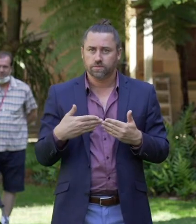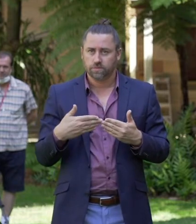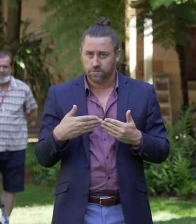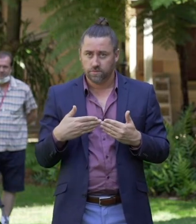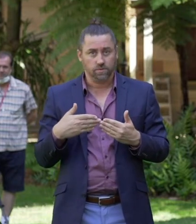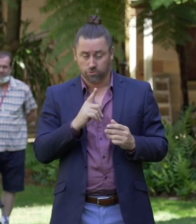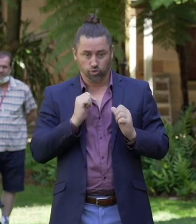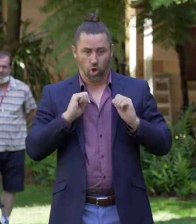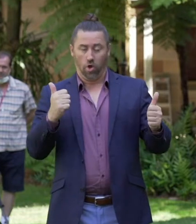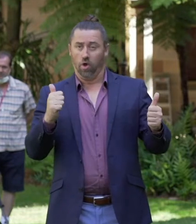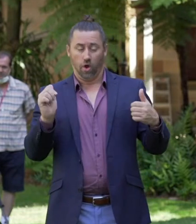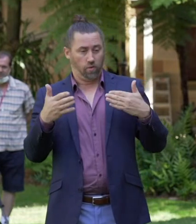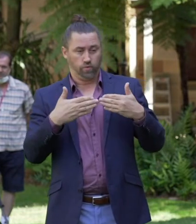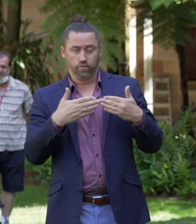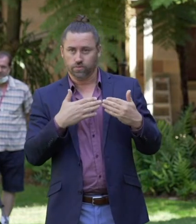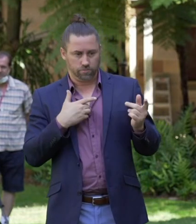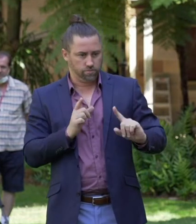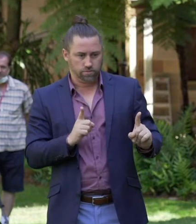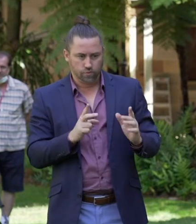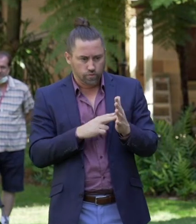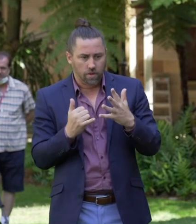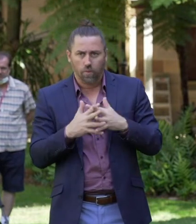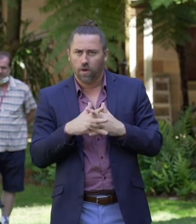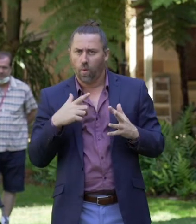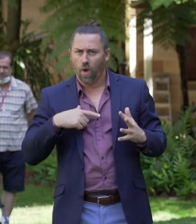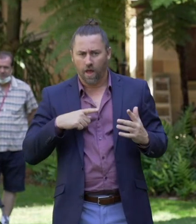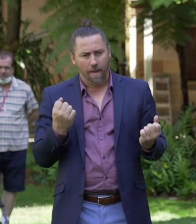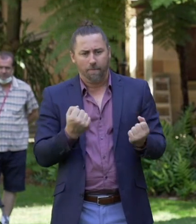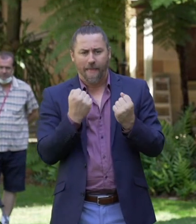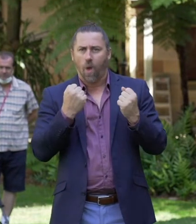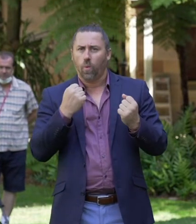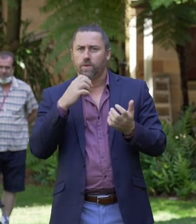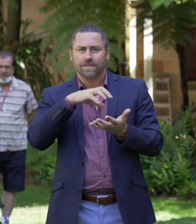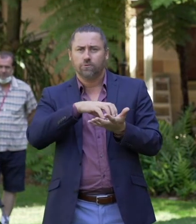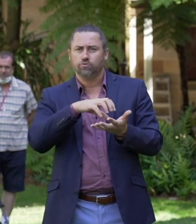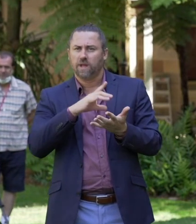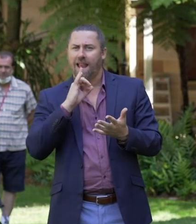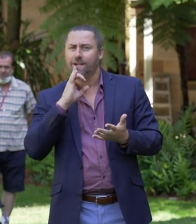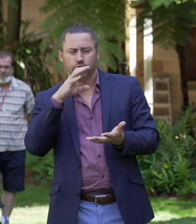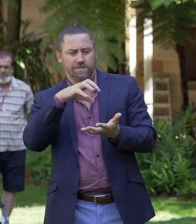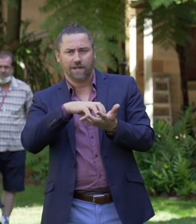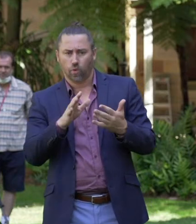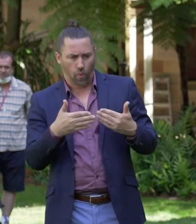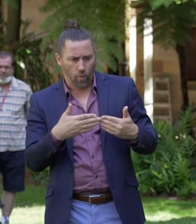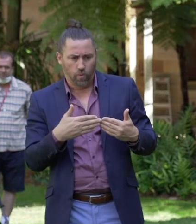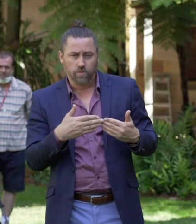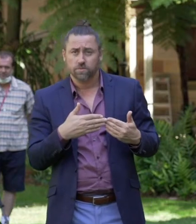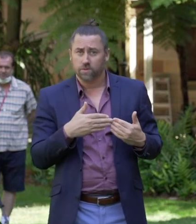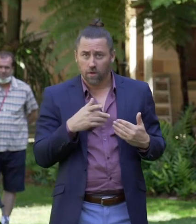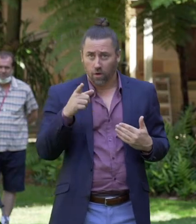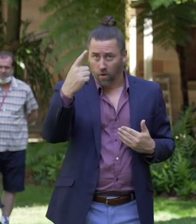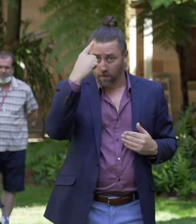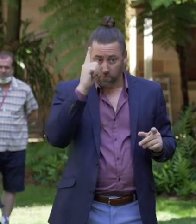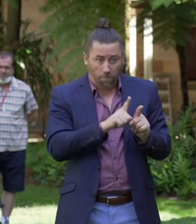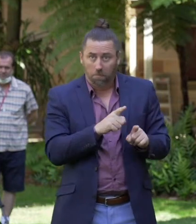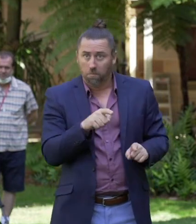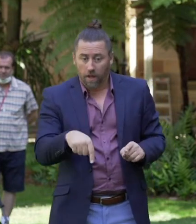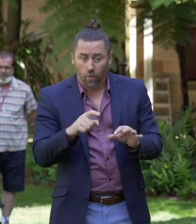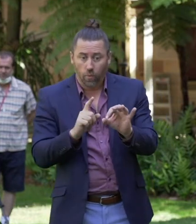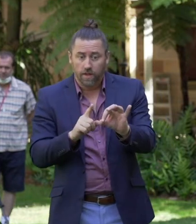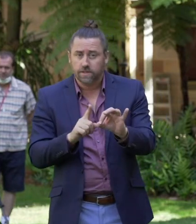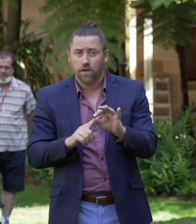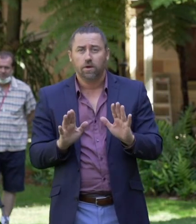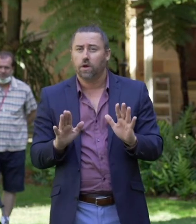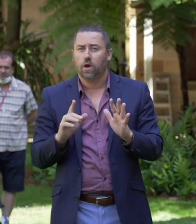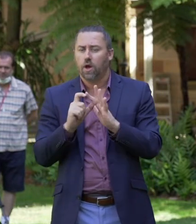an unexpected announcement. And I want to make this clear to all Queenslanders. We will not be shutting the gate on